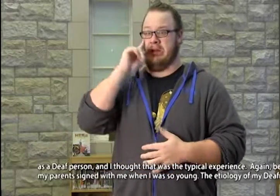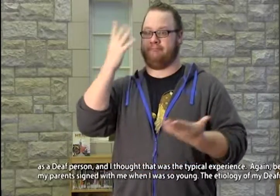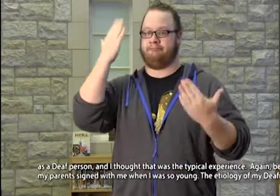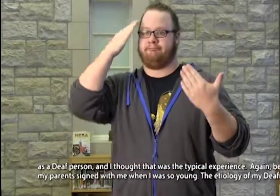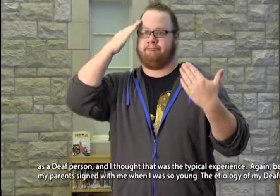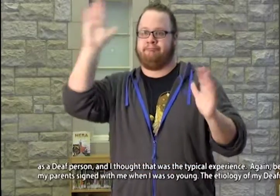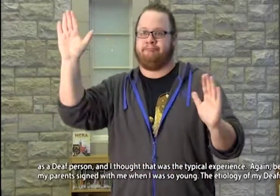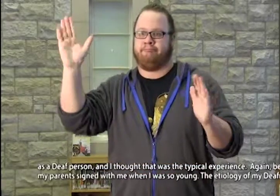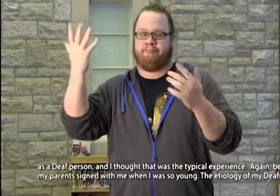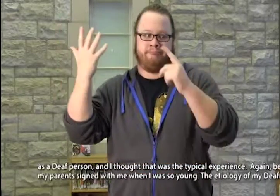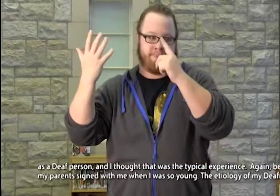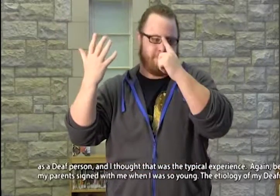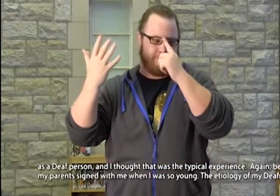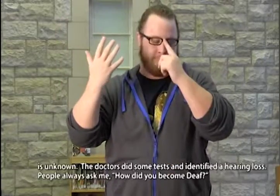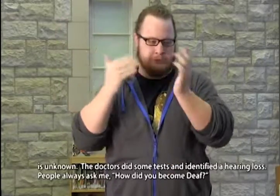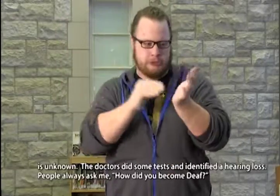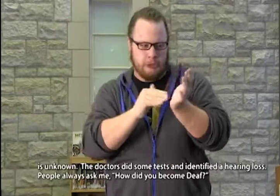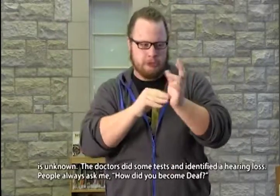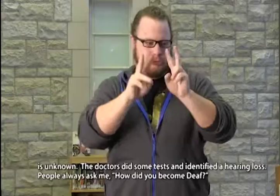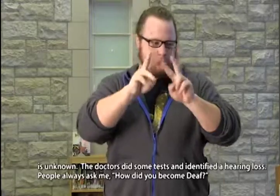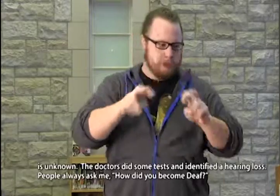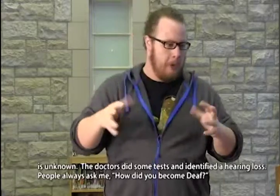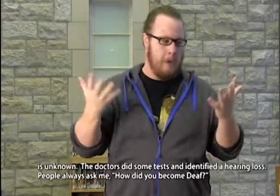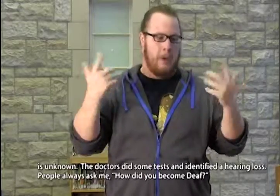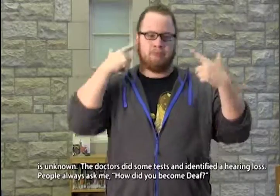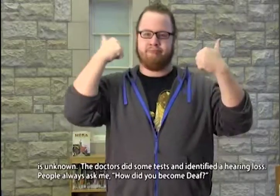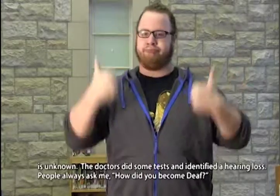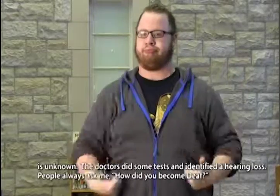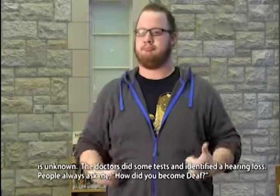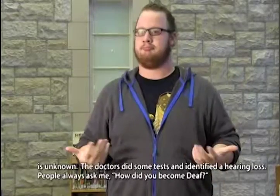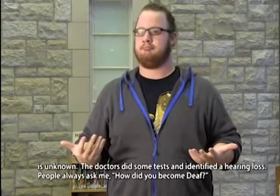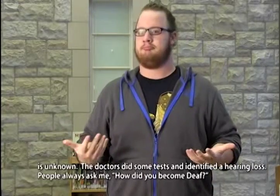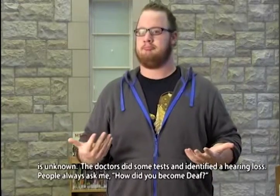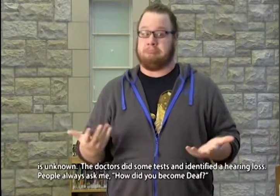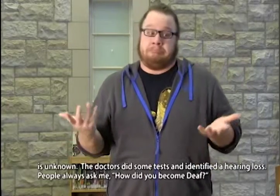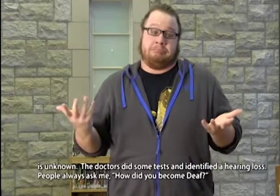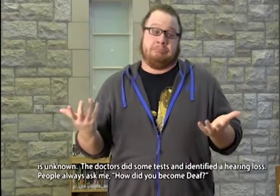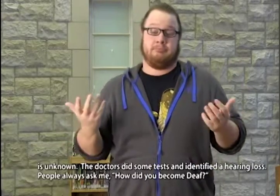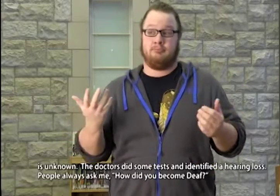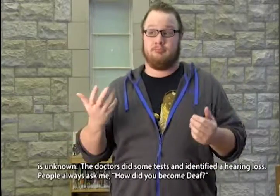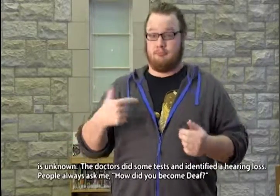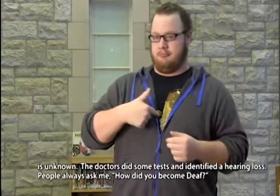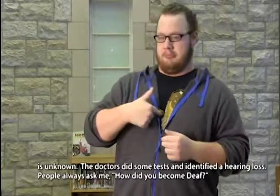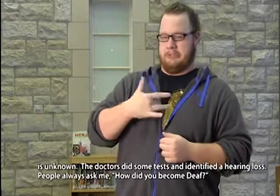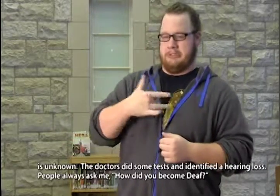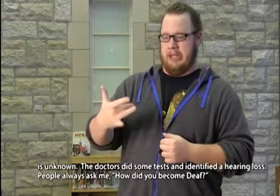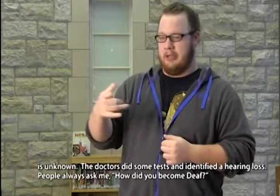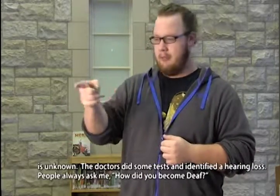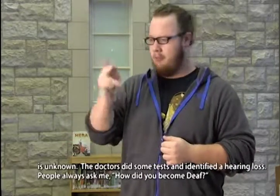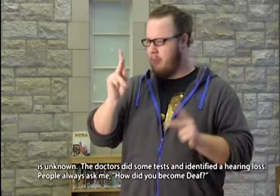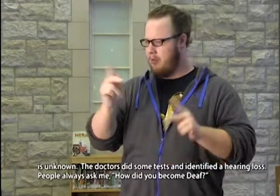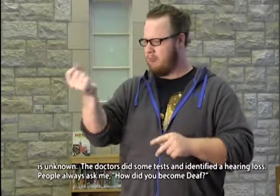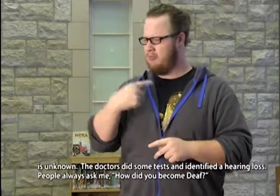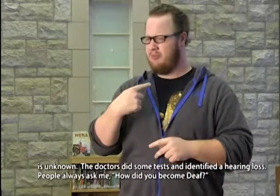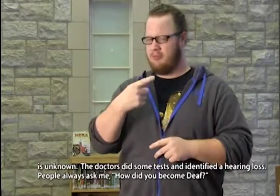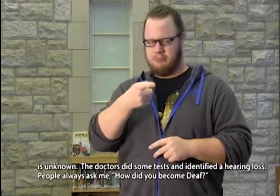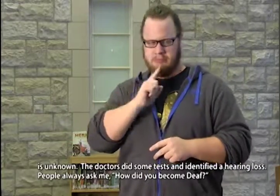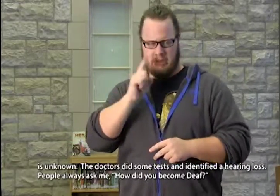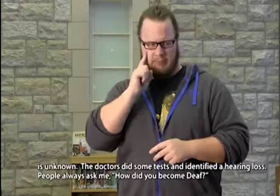And the etiology of my deafness is unknown. The doctors did some tests and identified a hearing loss. People always ask me, how did you